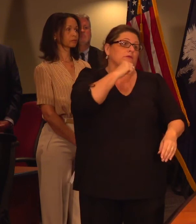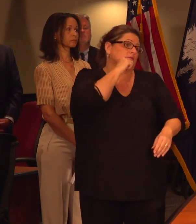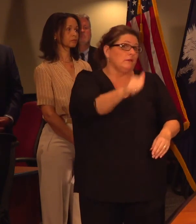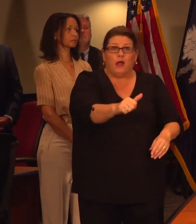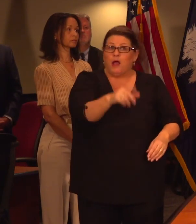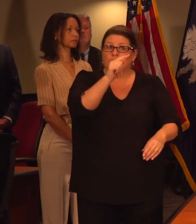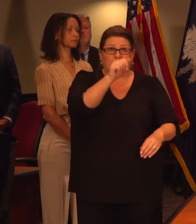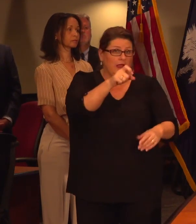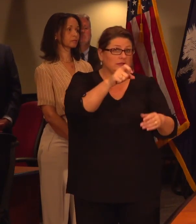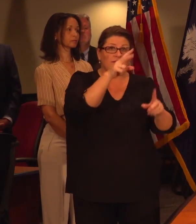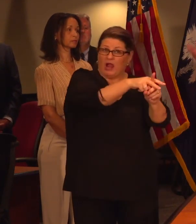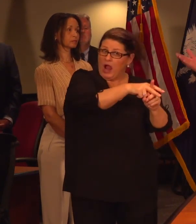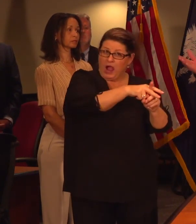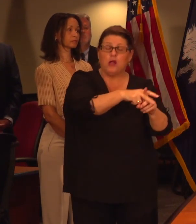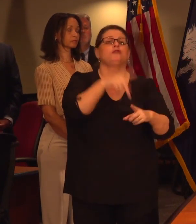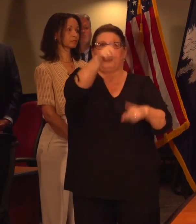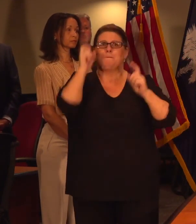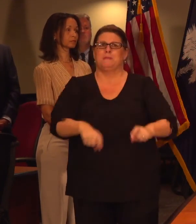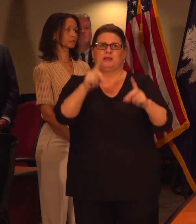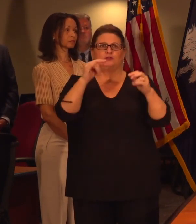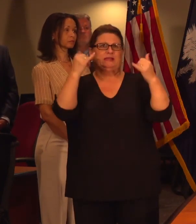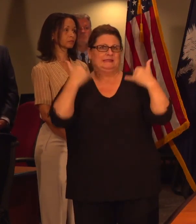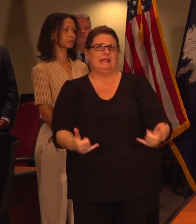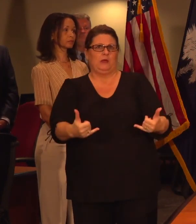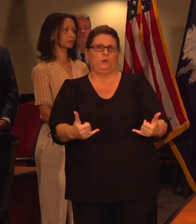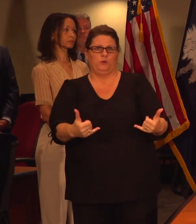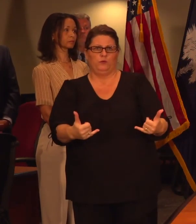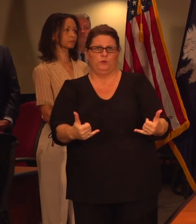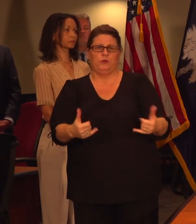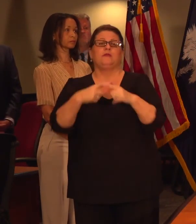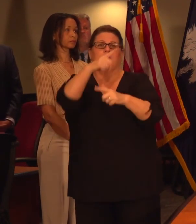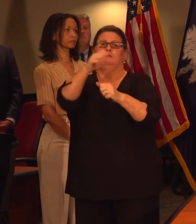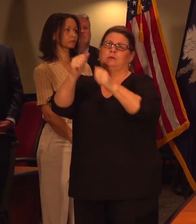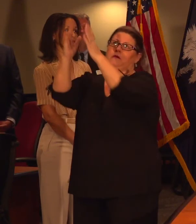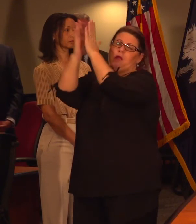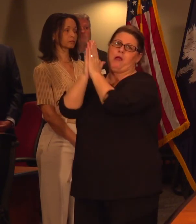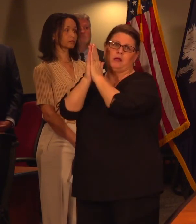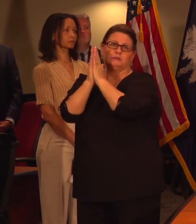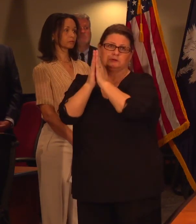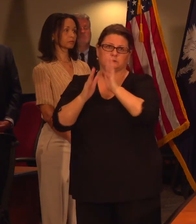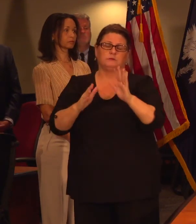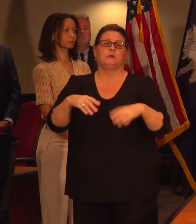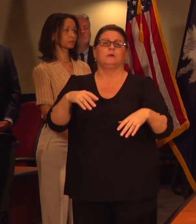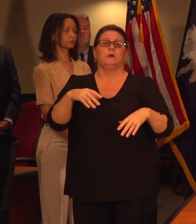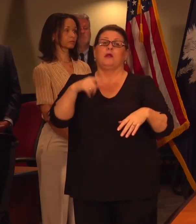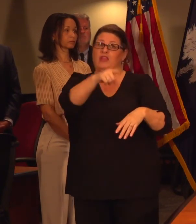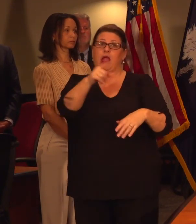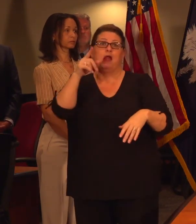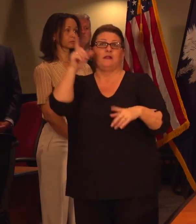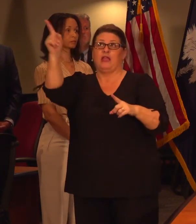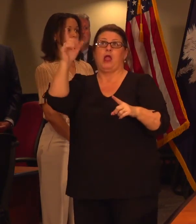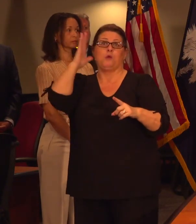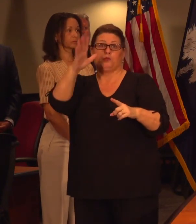and do it if you haven't filed this year, because the extension's this year. But if you haven't filed yet this year, then what they will use is what was on the books